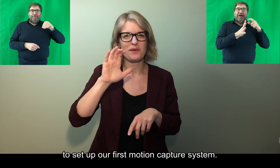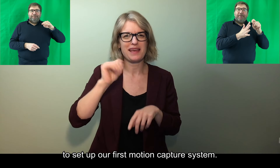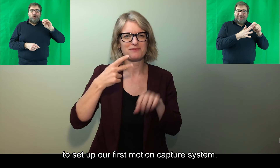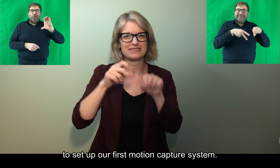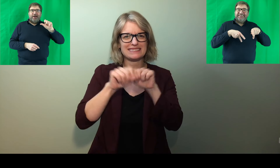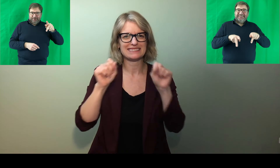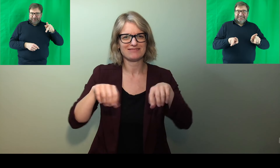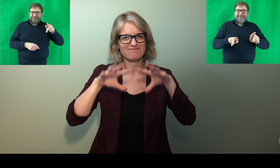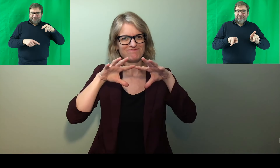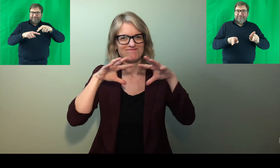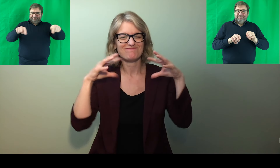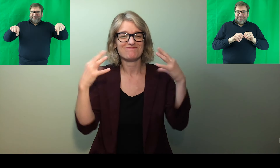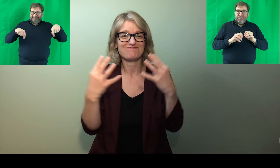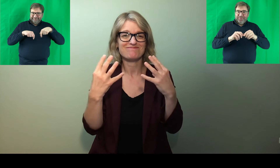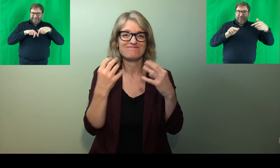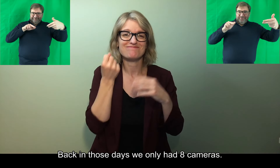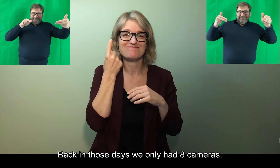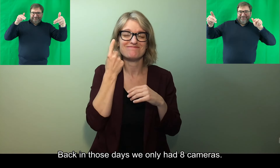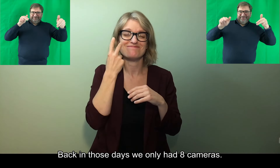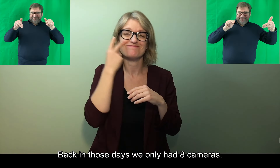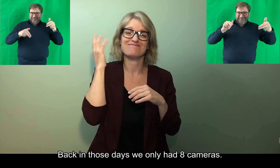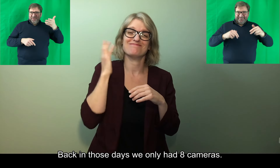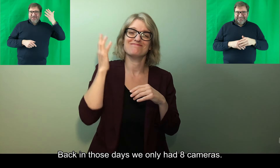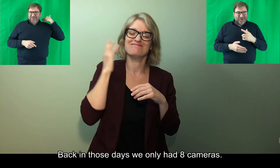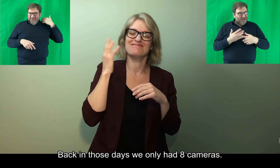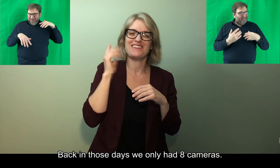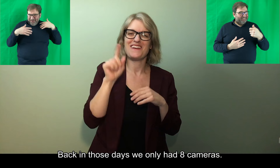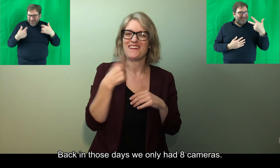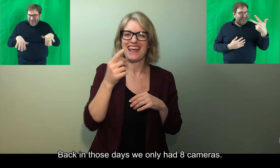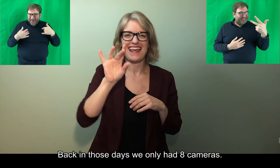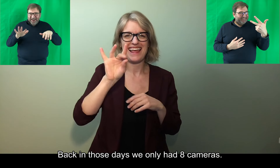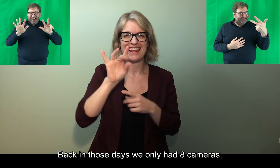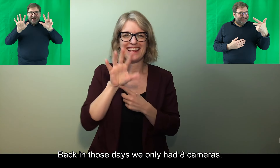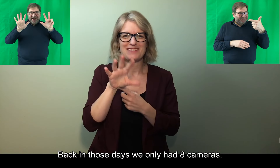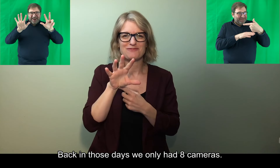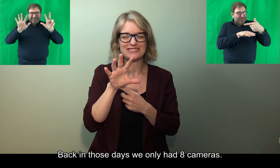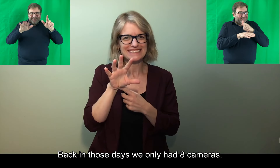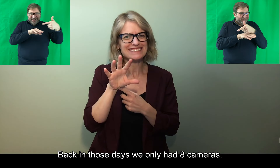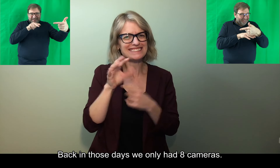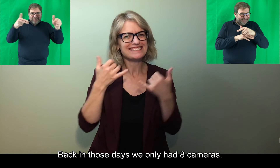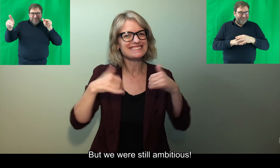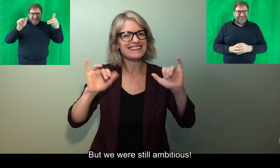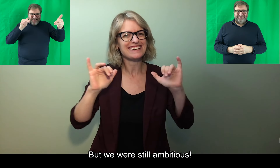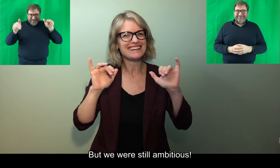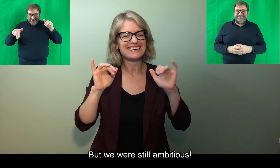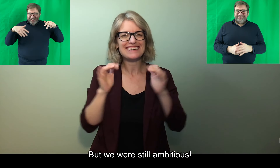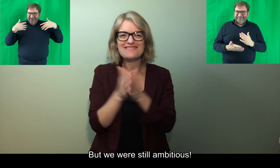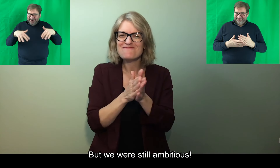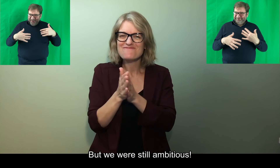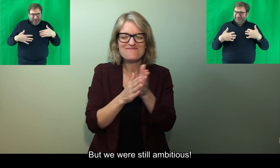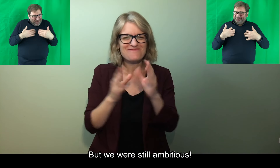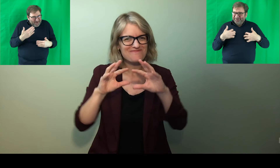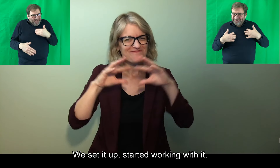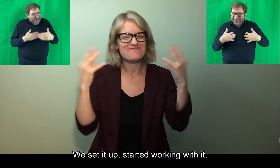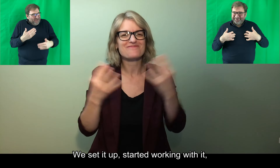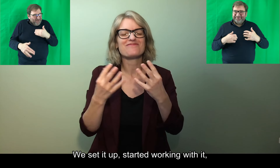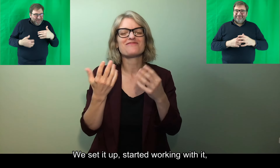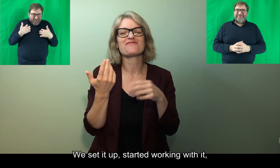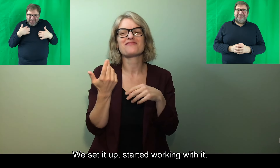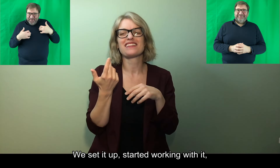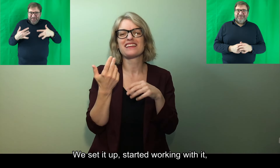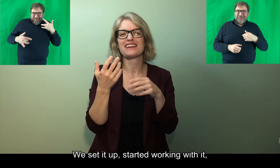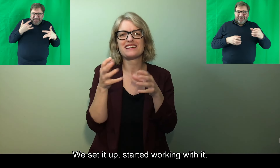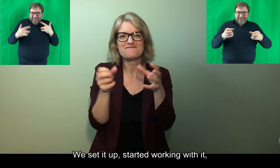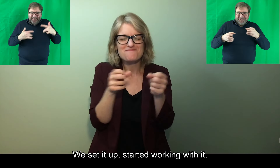capture system. Back in those days, we only had 8 cameras, but we were still ambitious. We set it